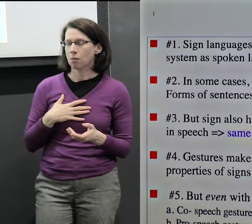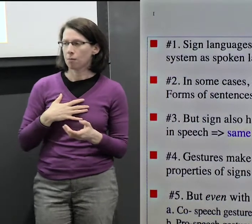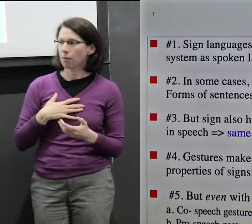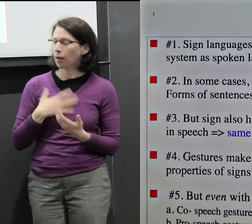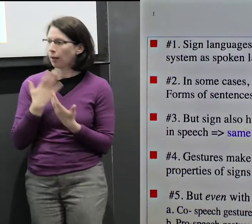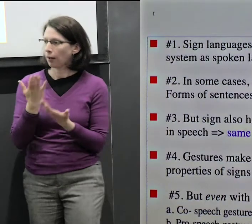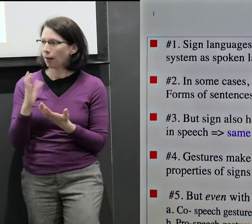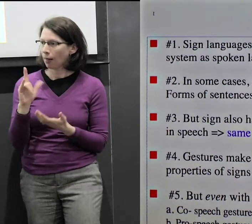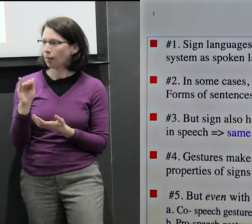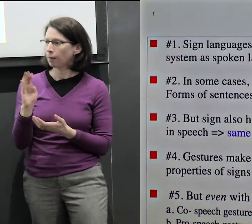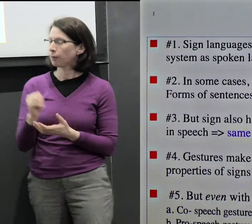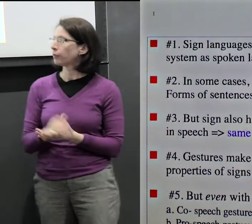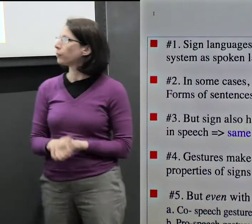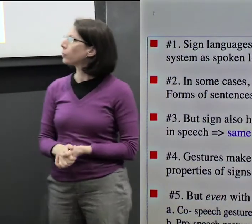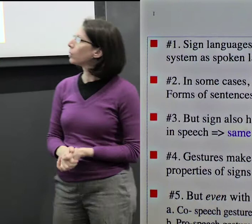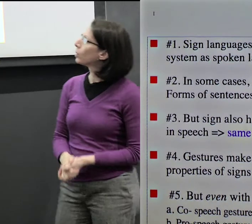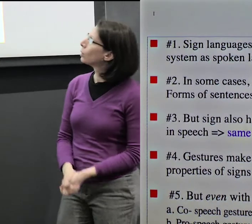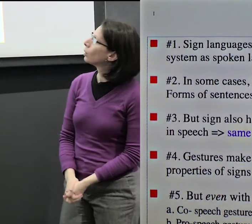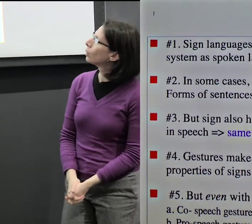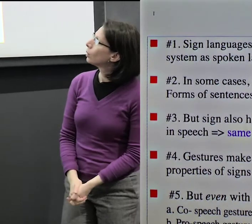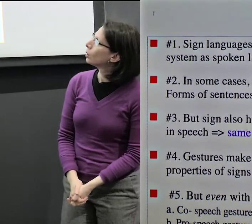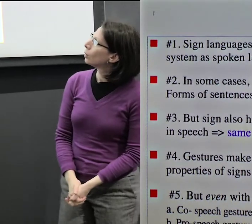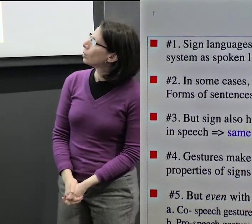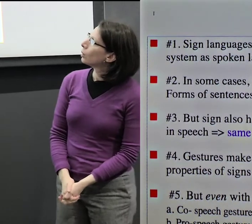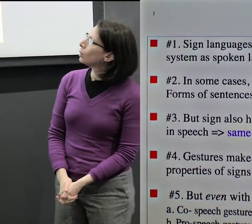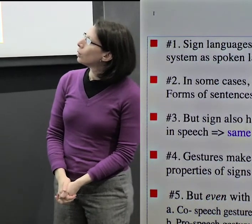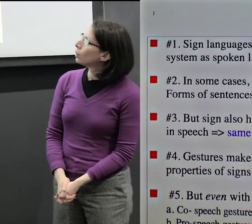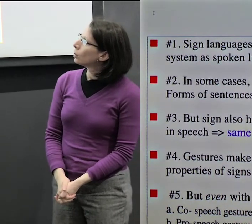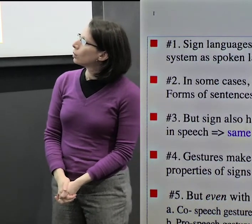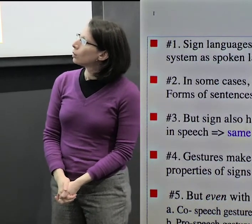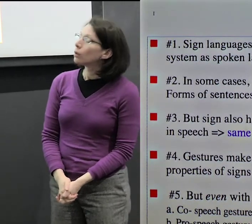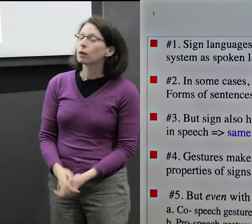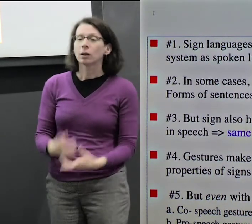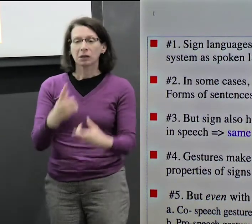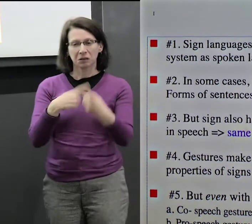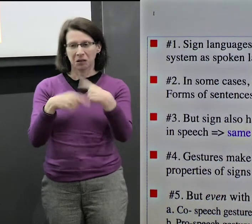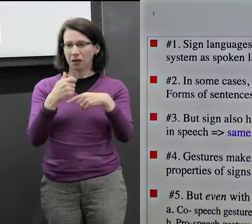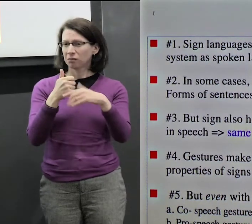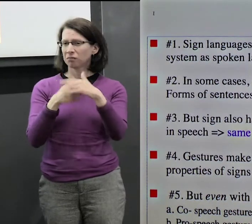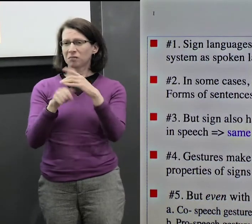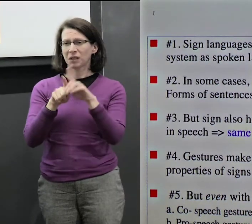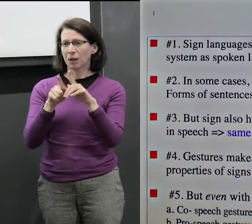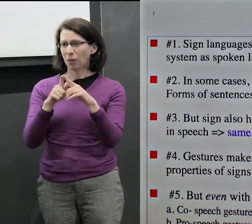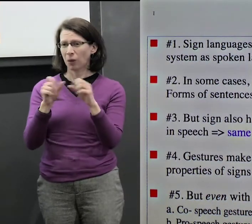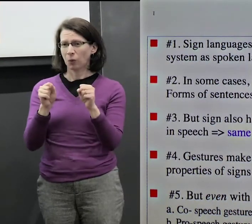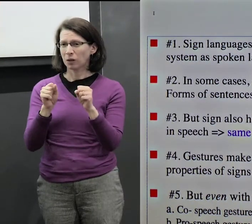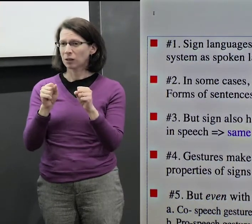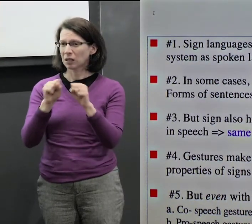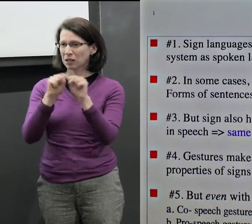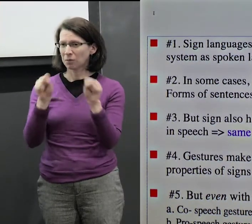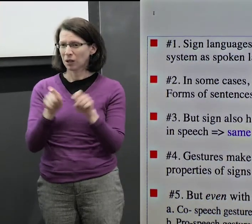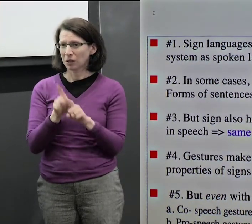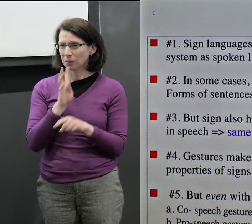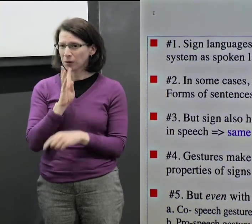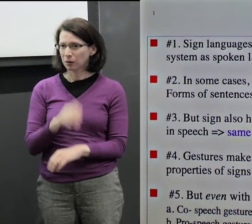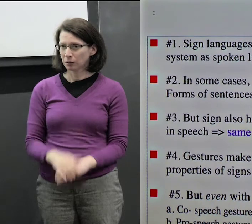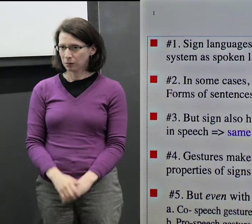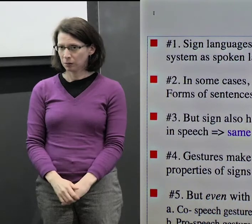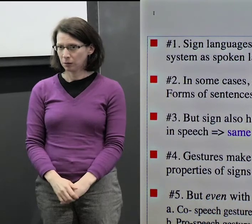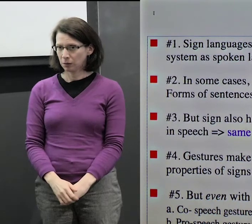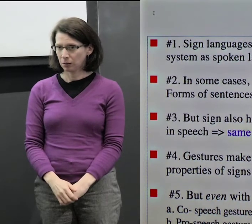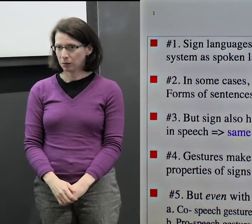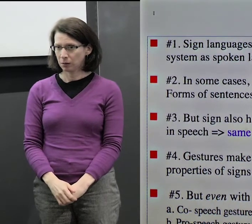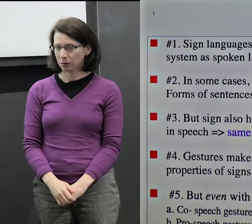Uncontroversially, sign is part of the same linguistic system as speech. Sometimes it makes the logical form of